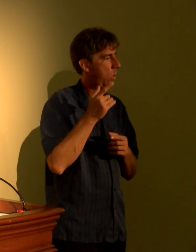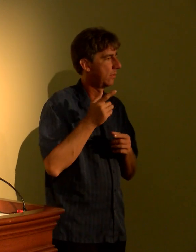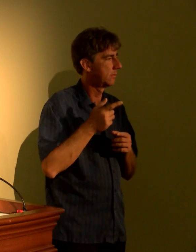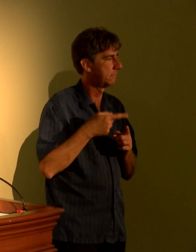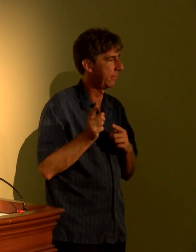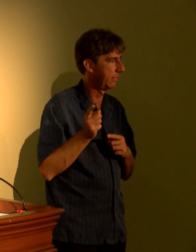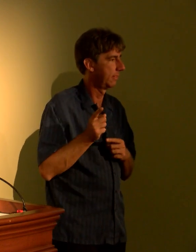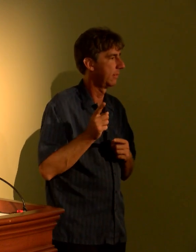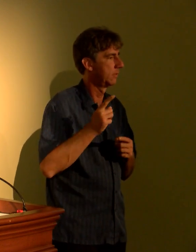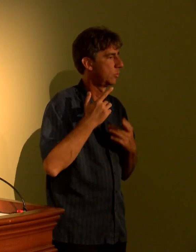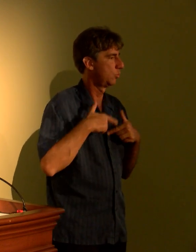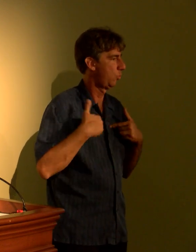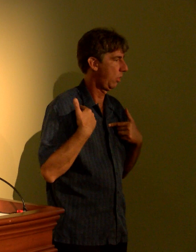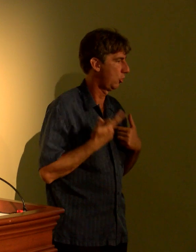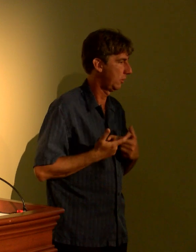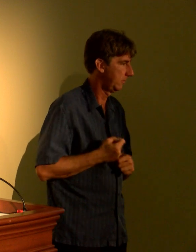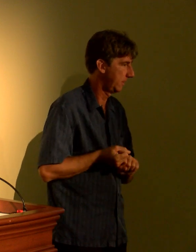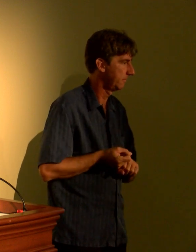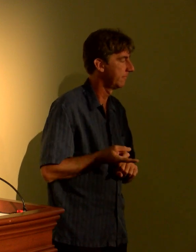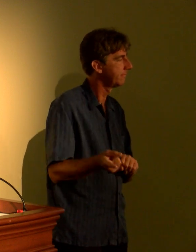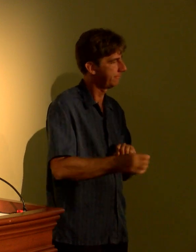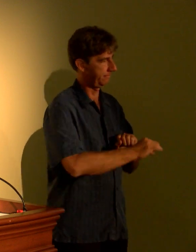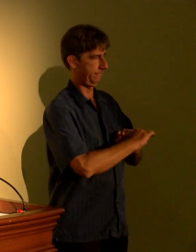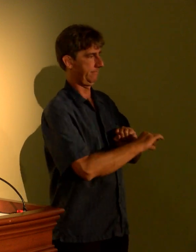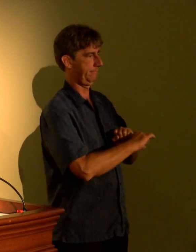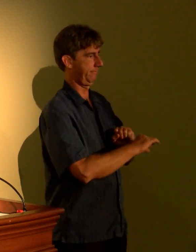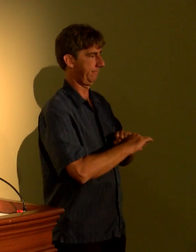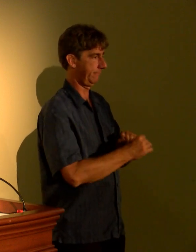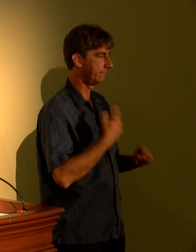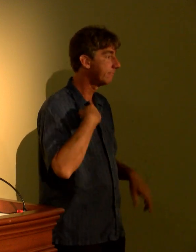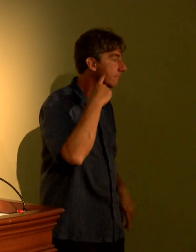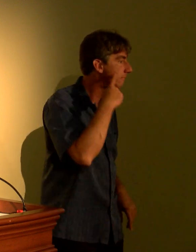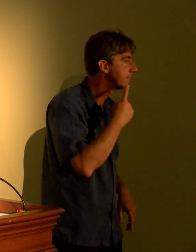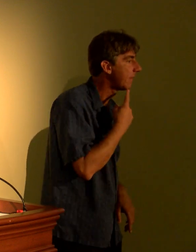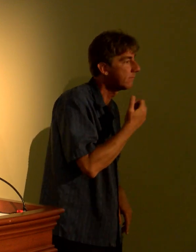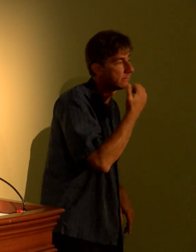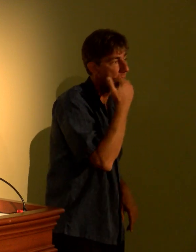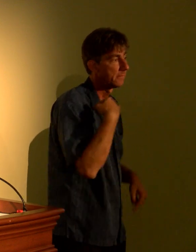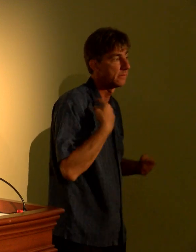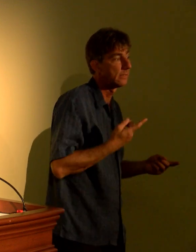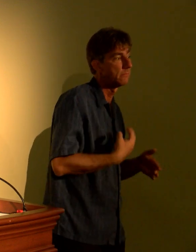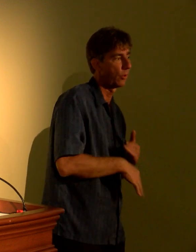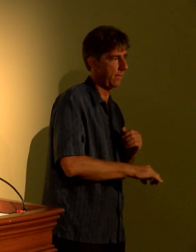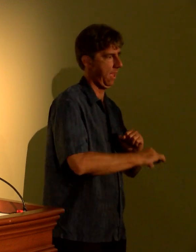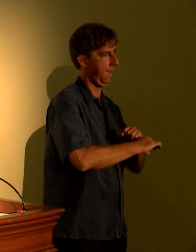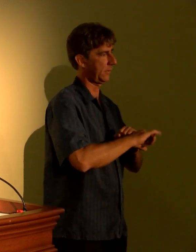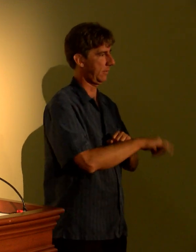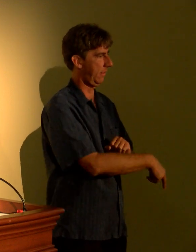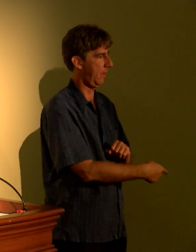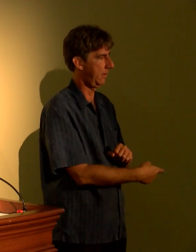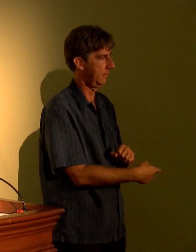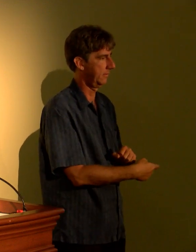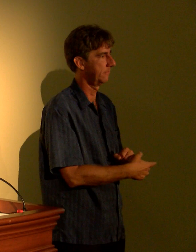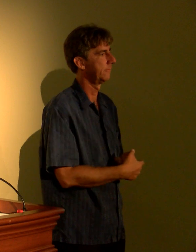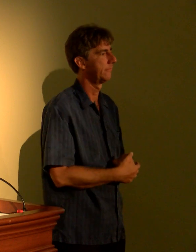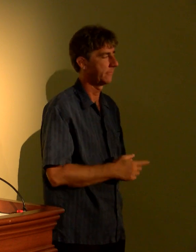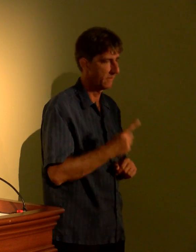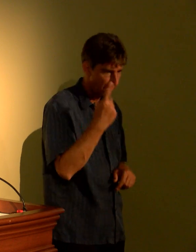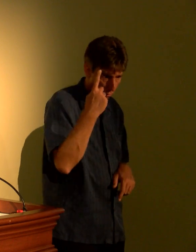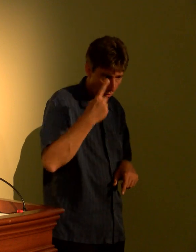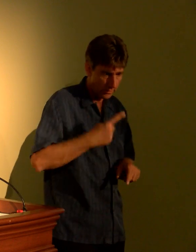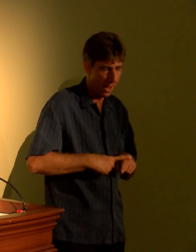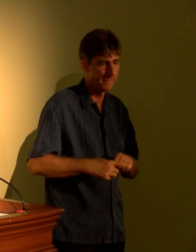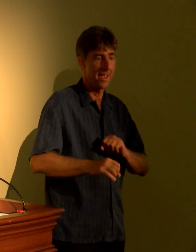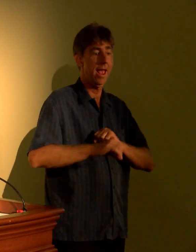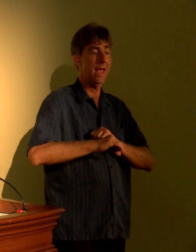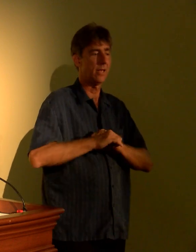example of Brewster's advertising his condition, and it also is, the first time he